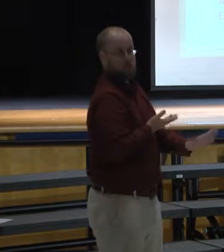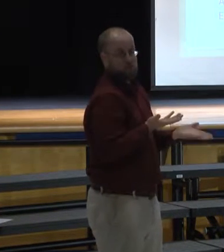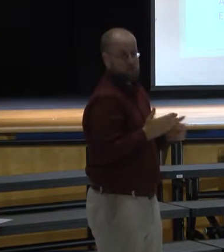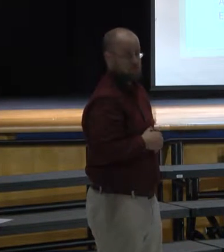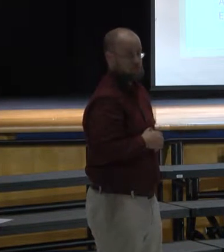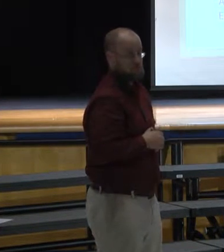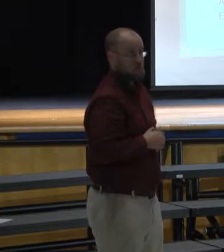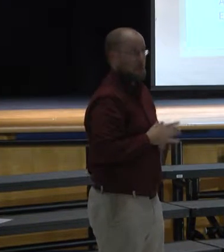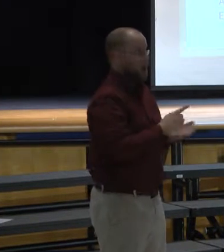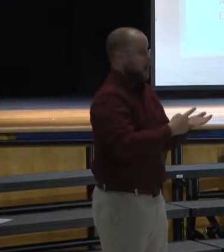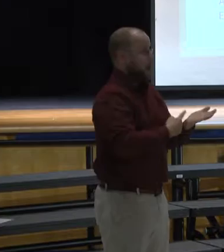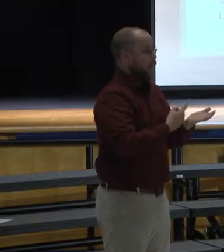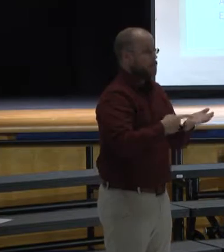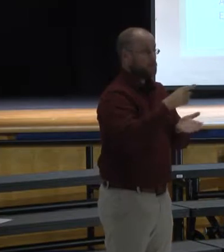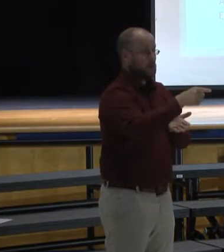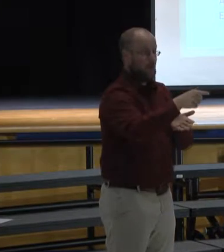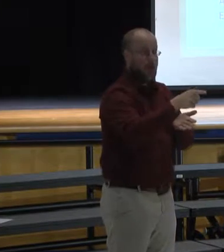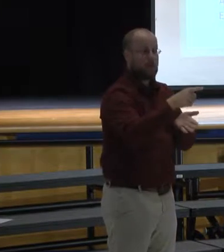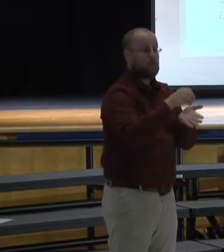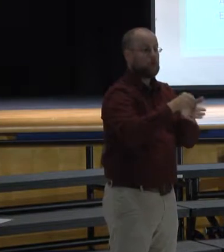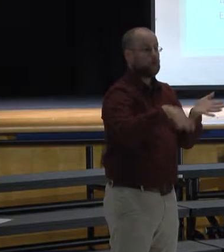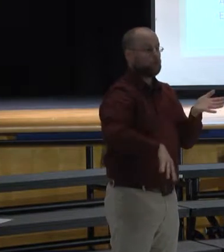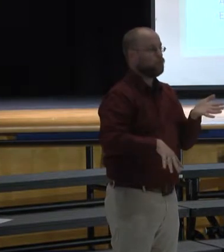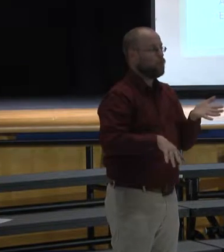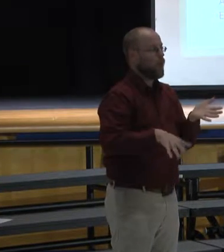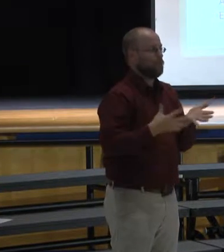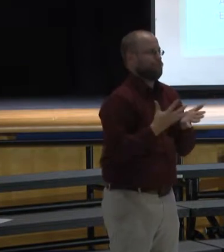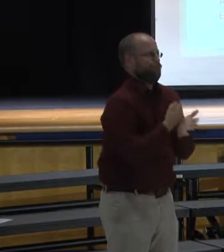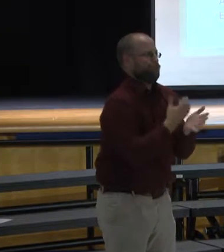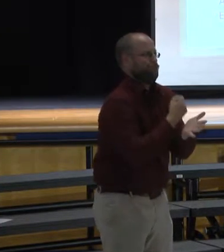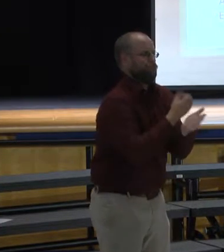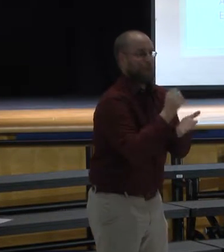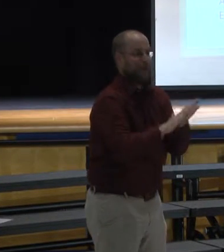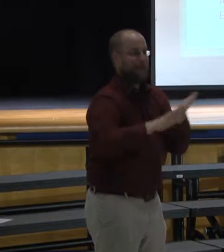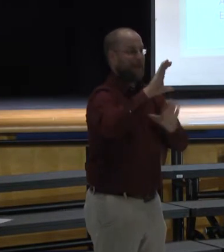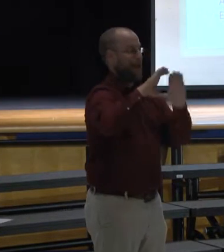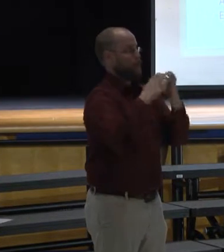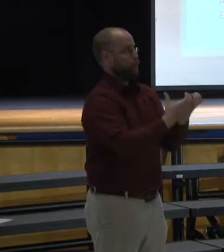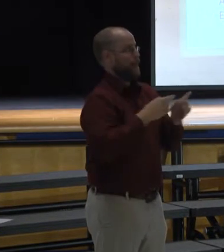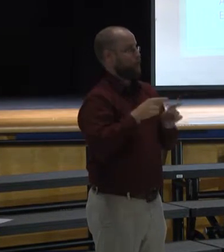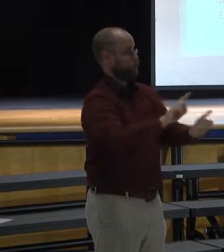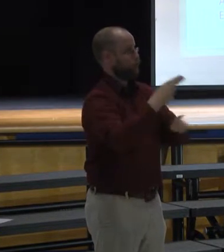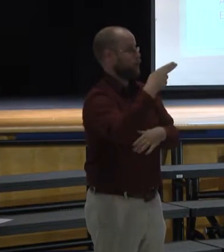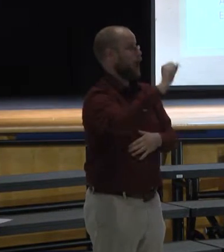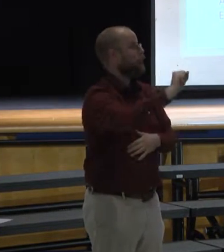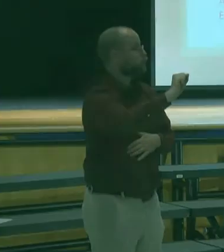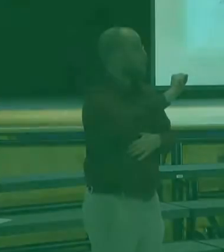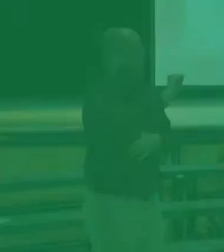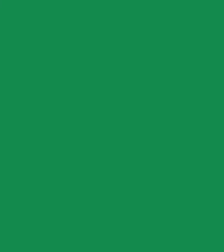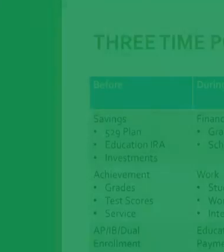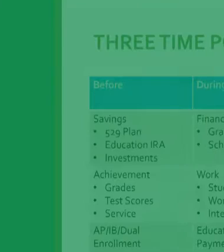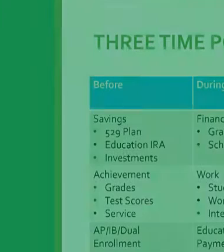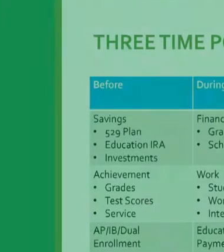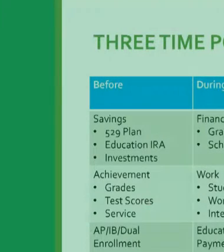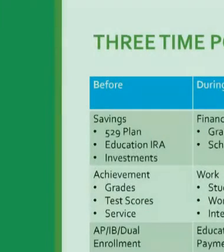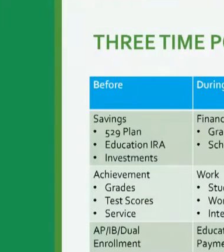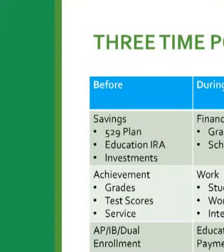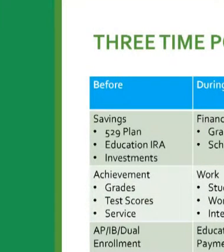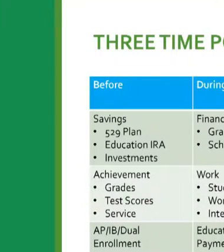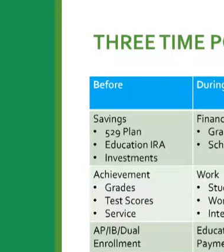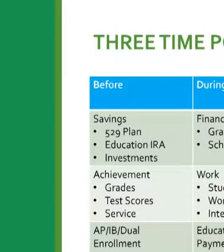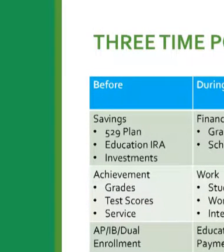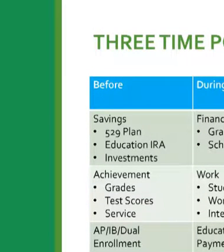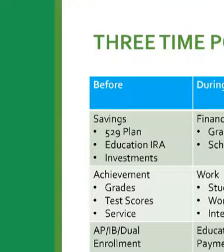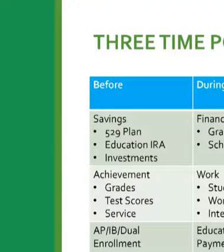the student has amassed some college credits while they're in high school. Great, maybe they can take a shorter loads when they get through.